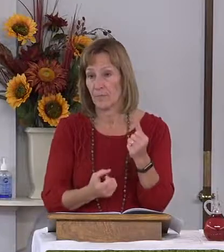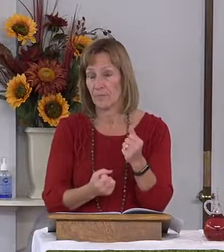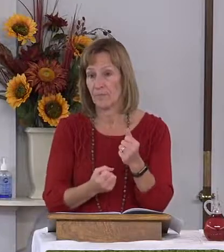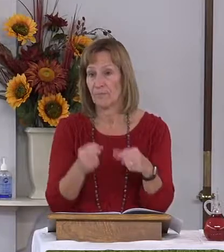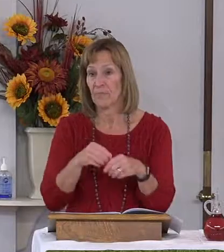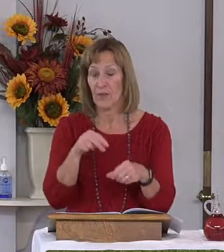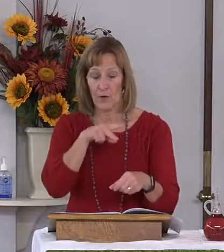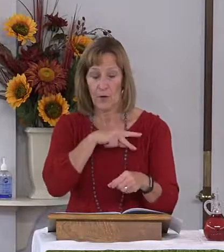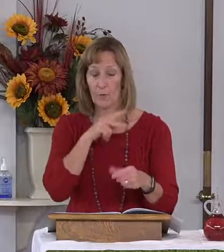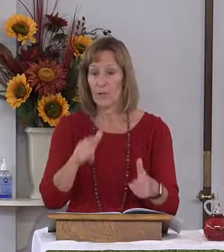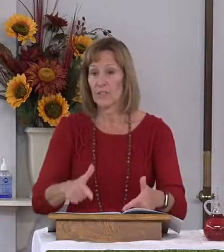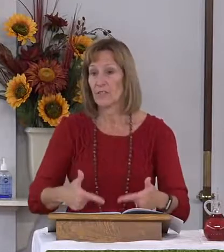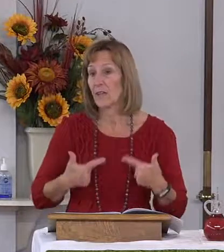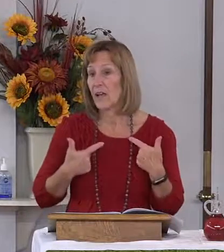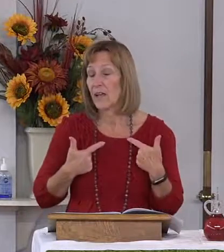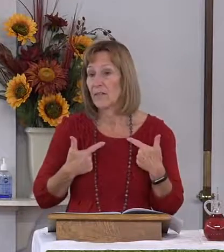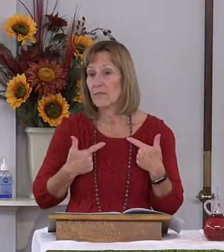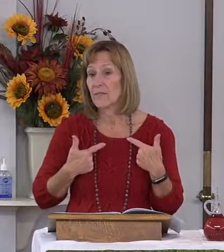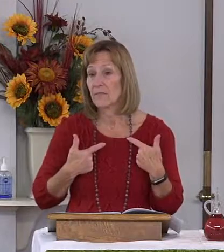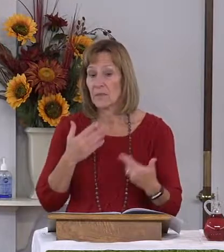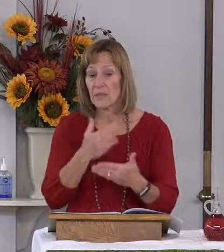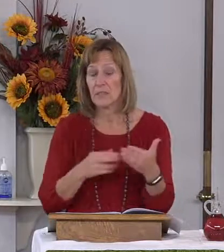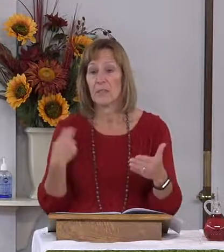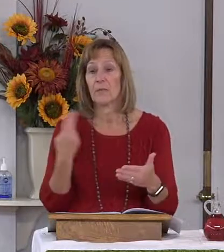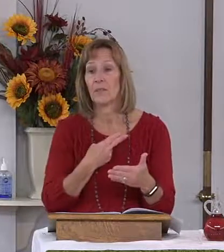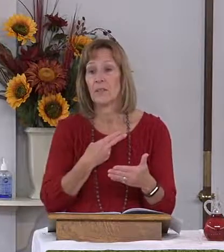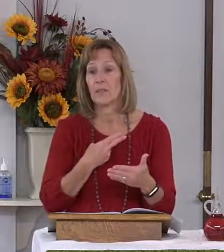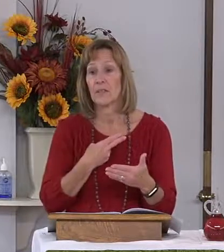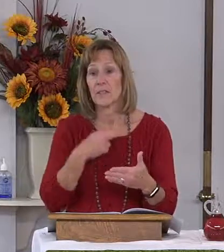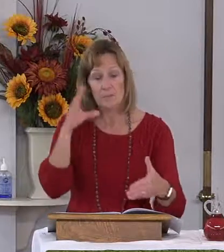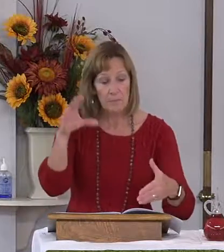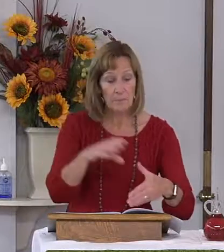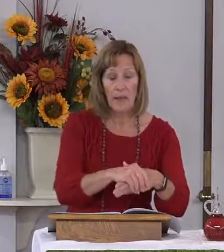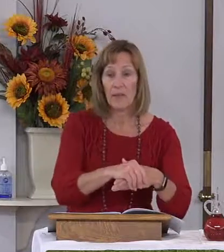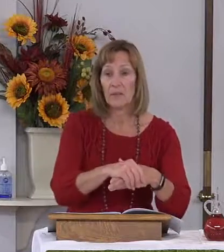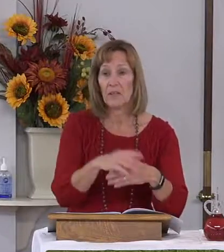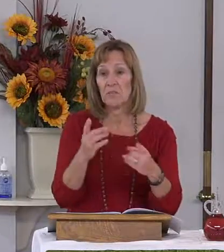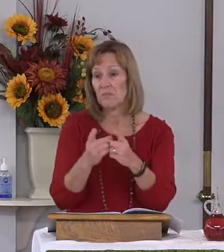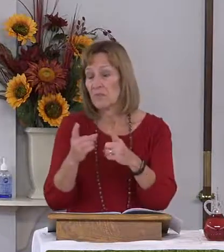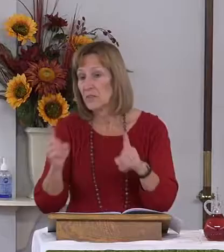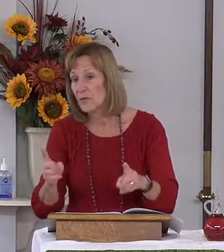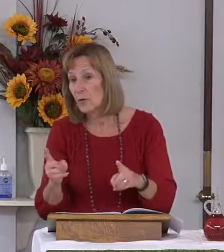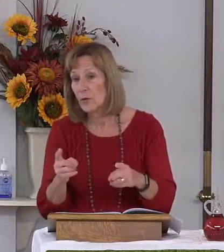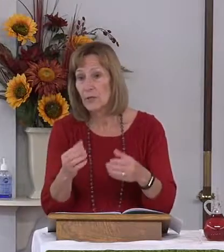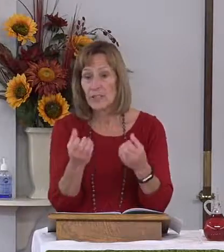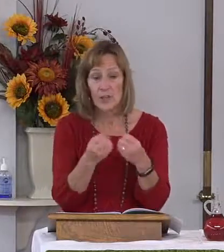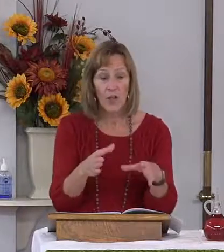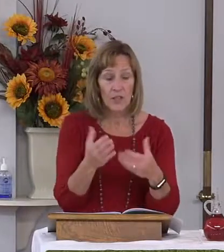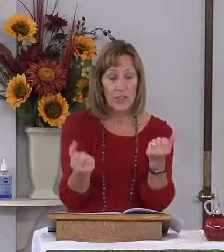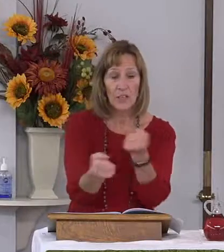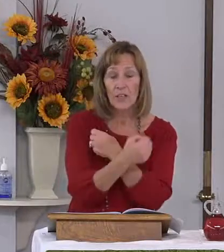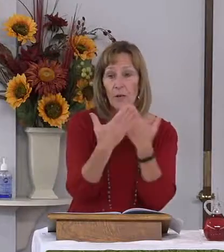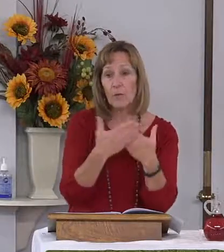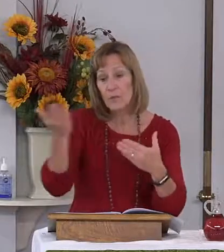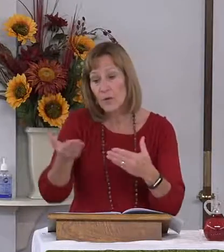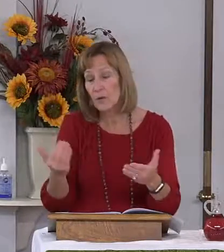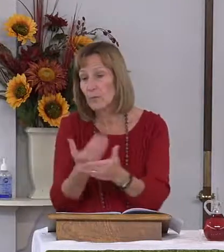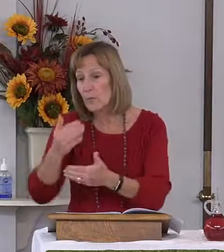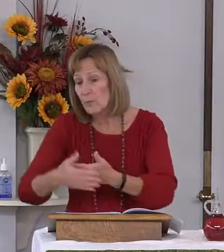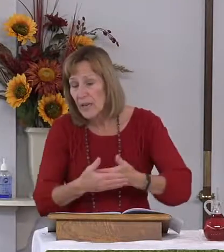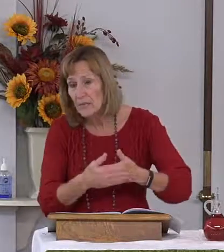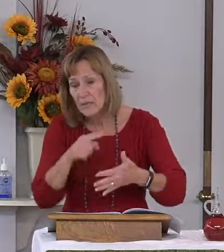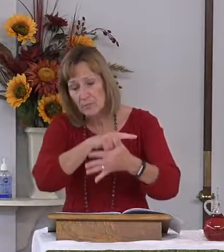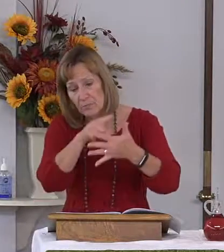In our personal lives, some of us have married, some have divorced, some have lost loved ones, others have welcomed new babies into the